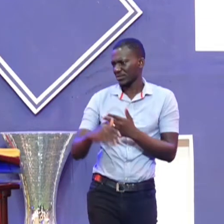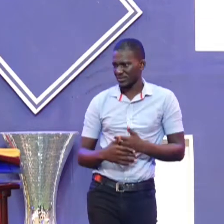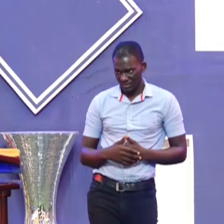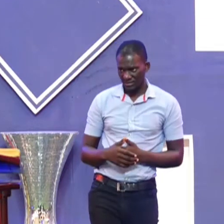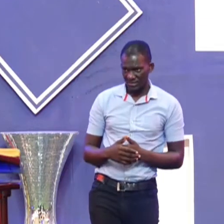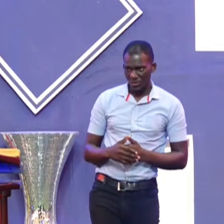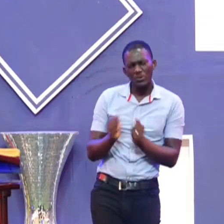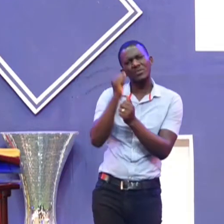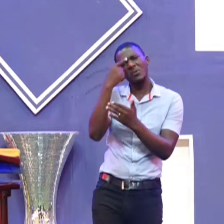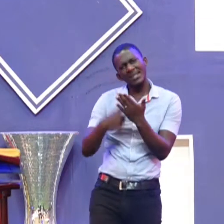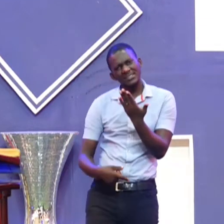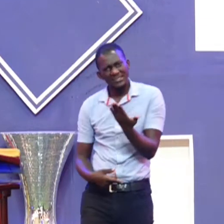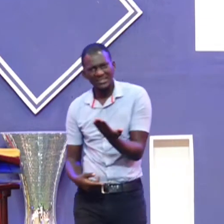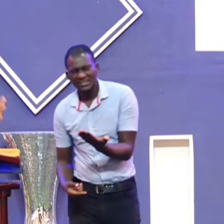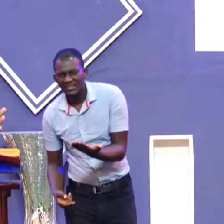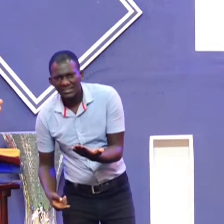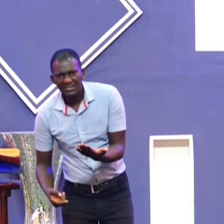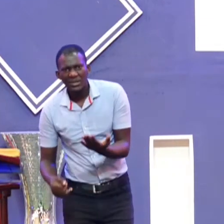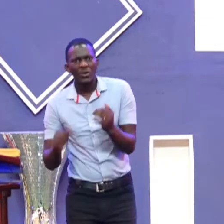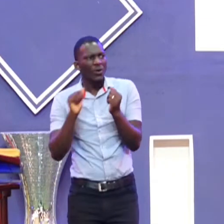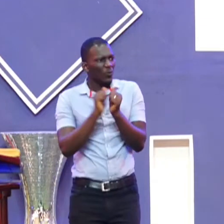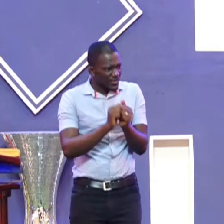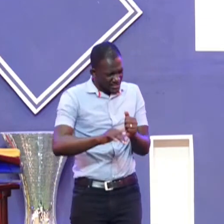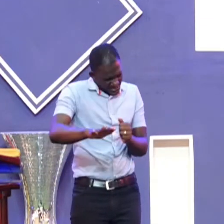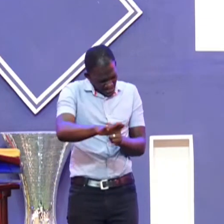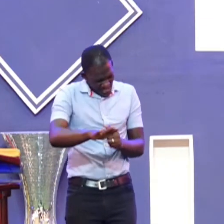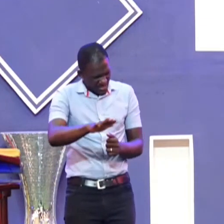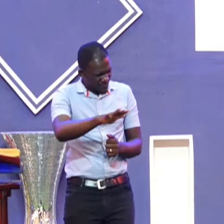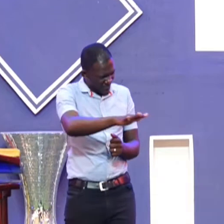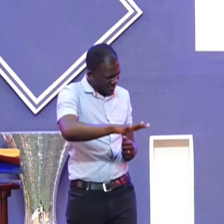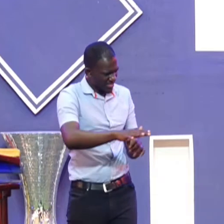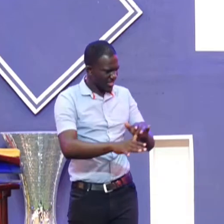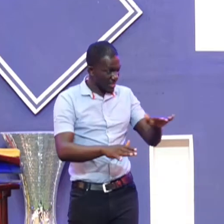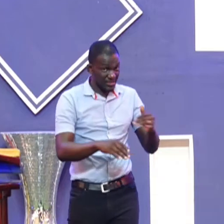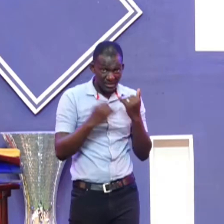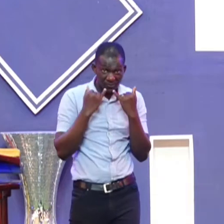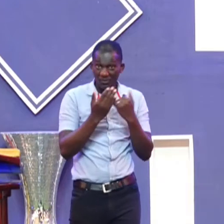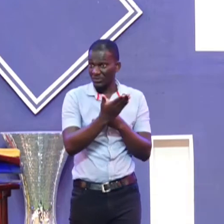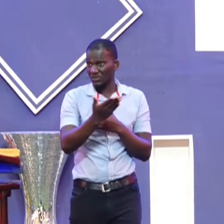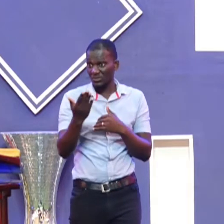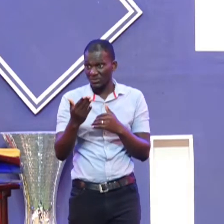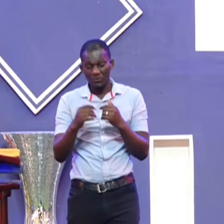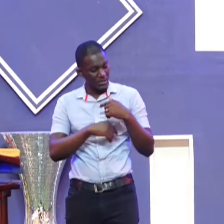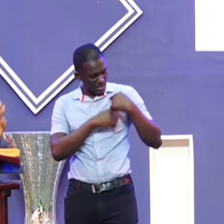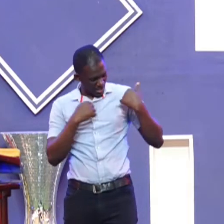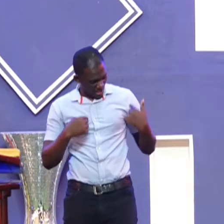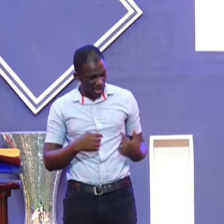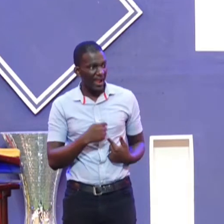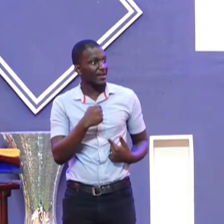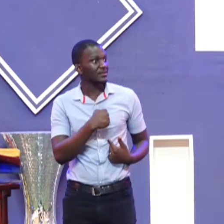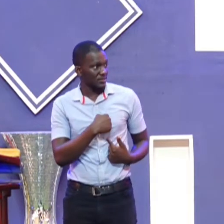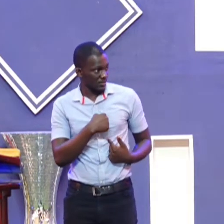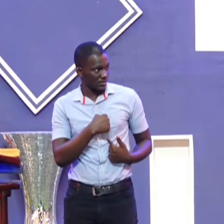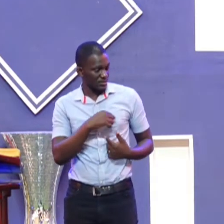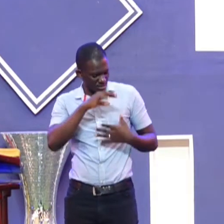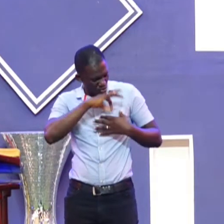God. Nachi. With what? Nabiri ebitundu ebisatu byenkugambye. With the three parts that I've told you. N'omutima. With your heart. N'obulamu